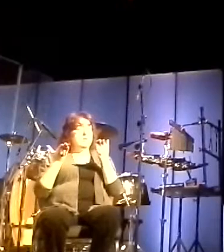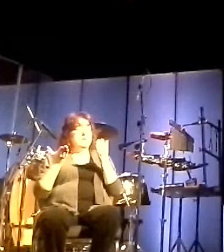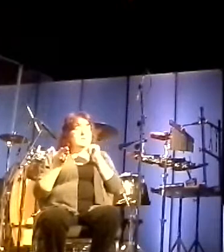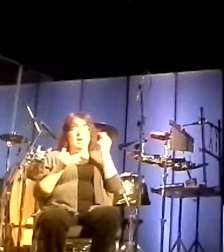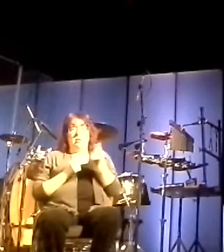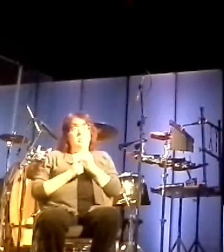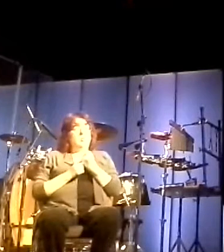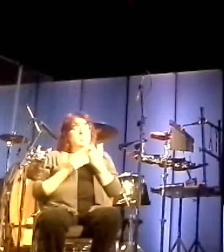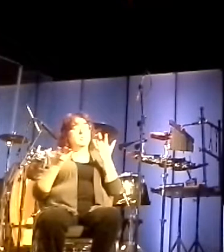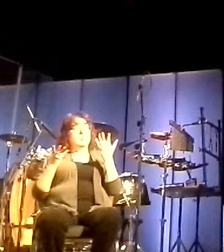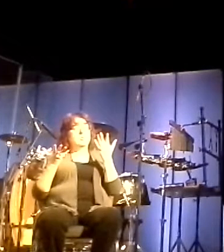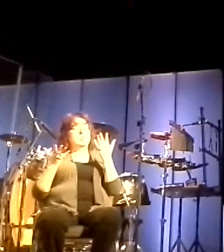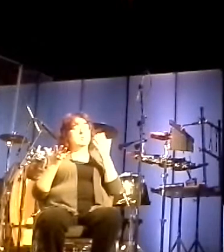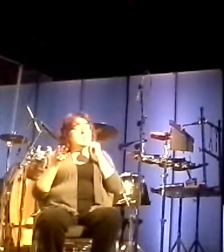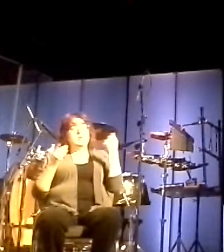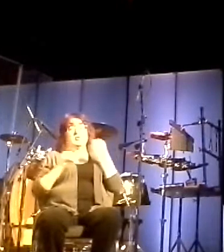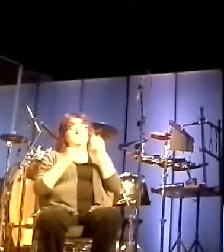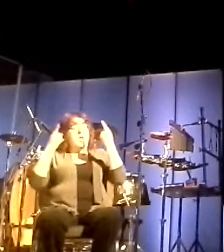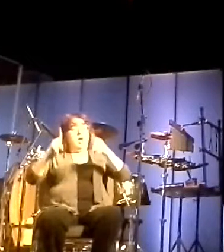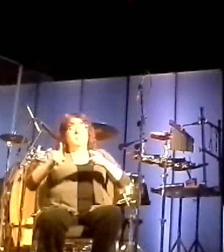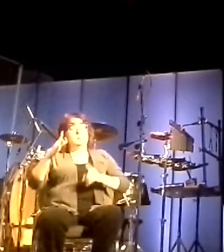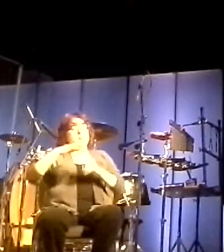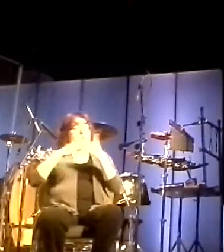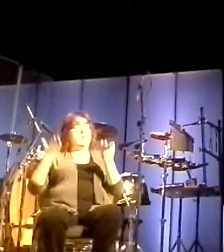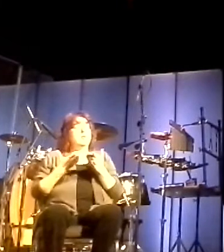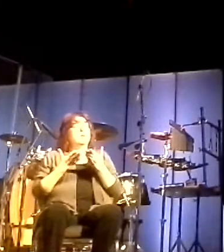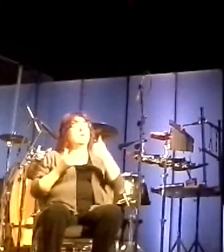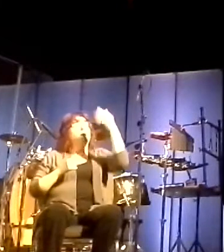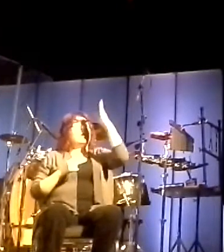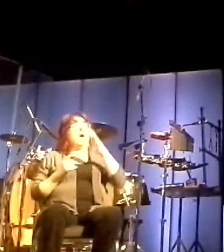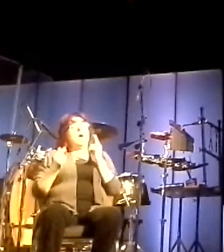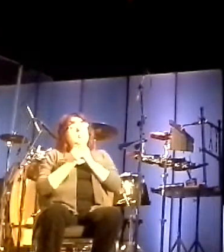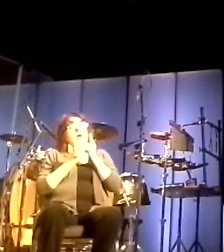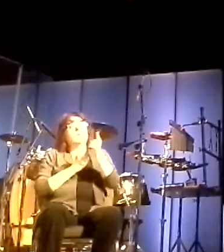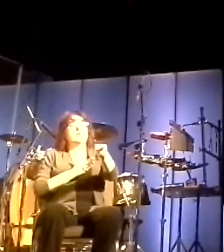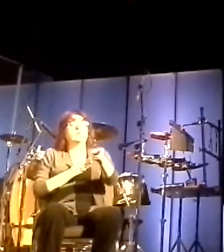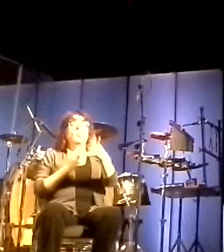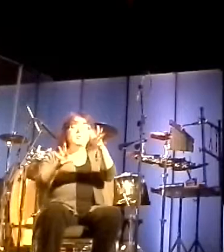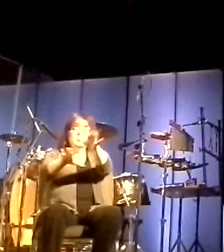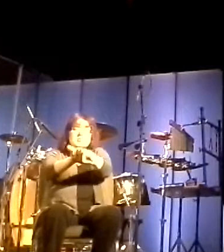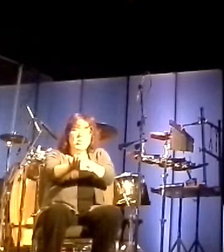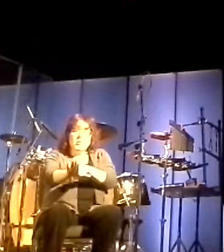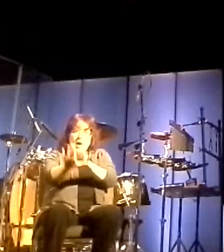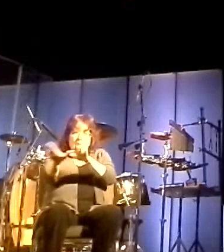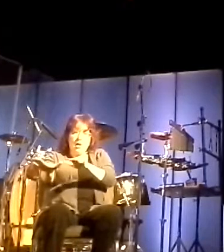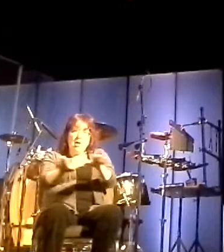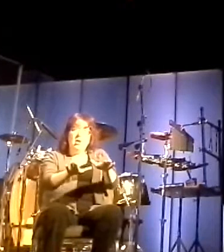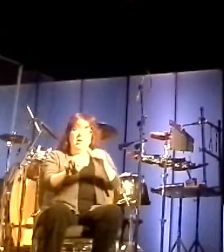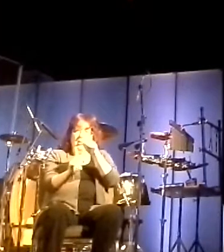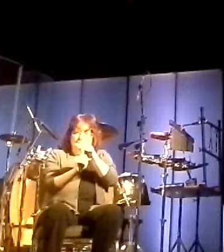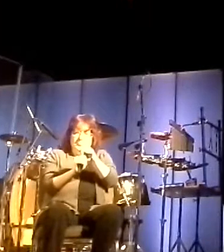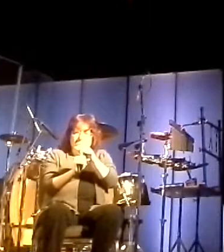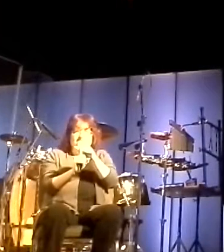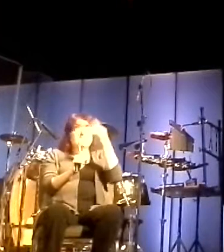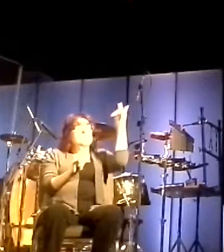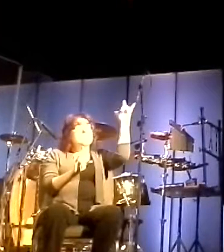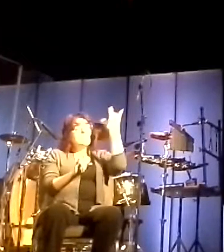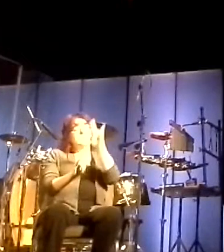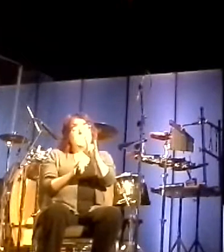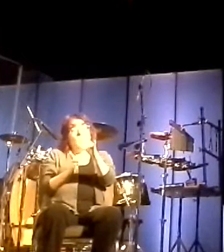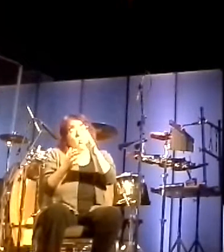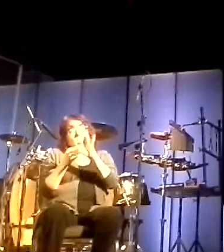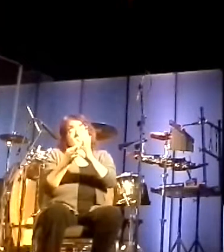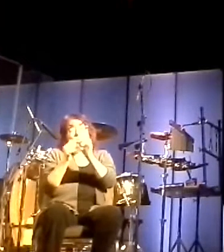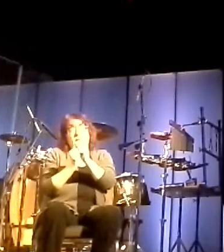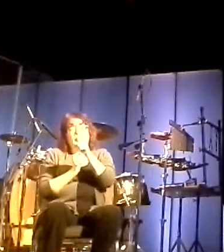in this room by chance. And God's in love with you. You want to slow your roll down long enough to just remind you that he wants